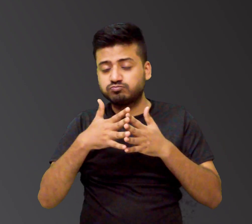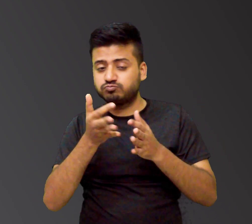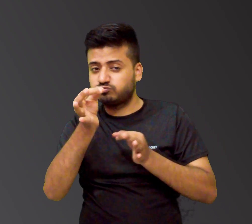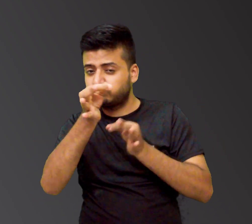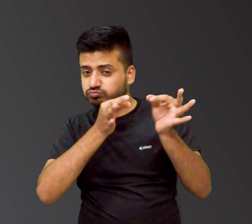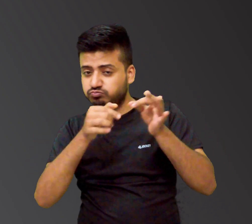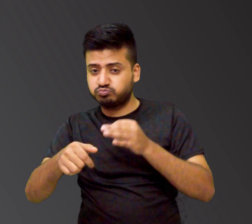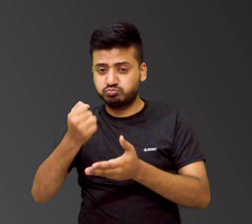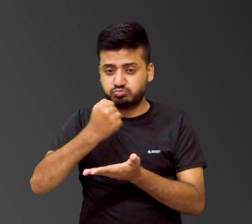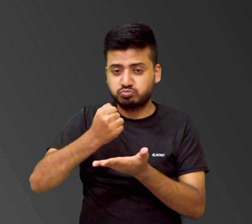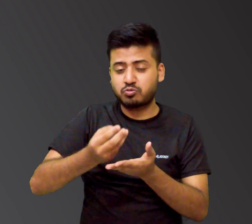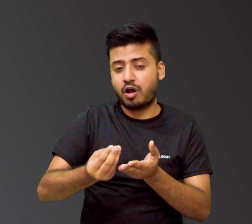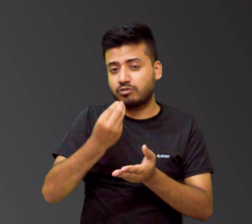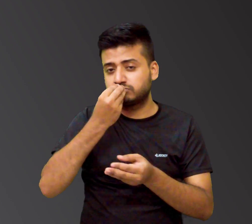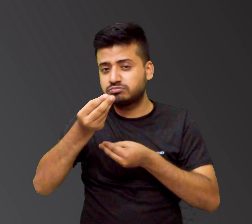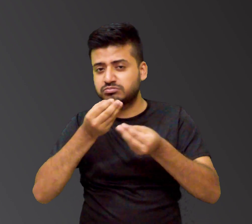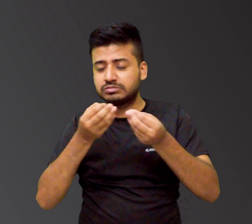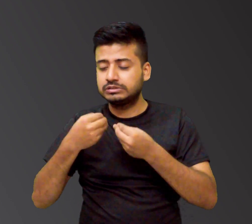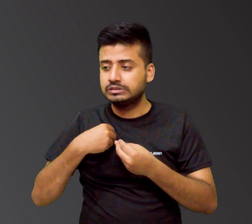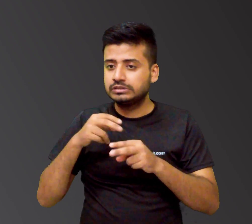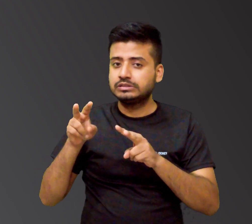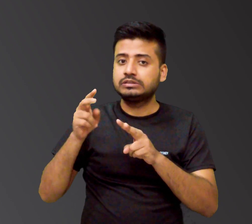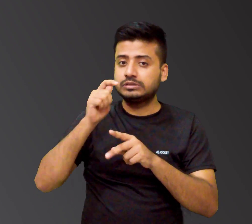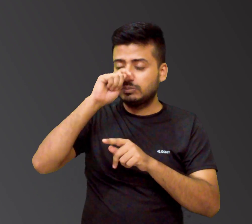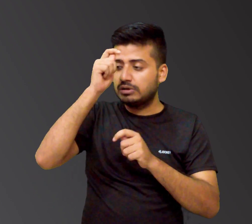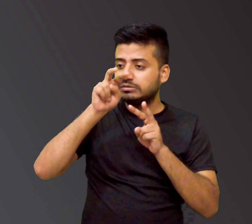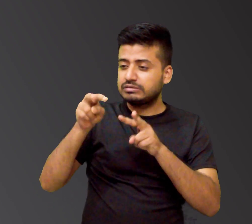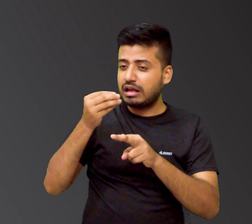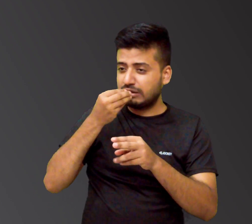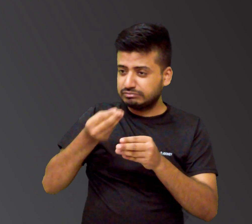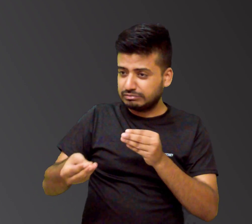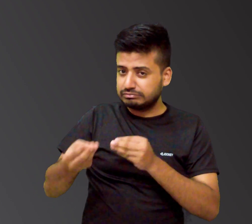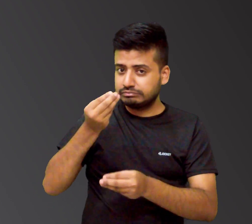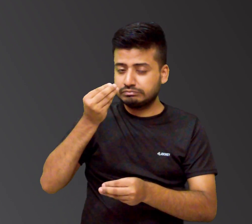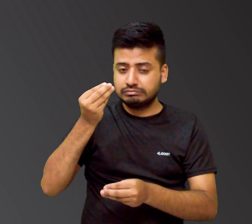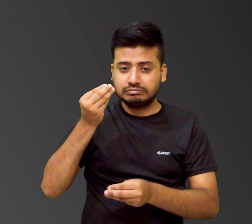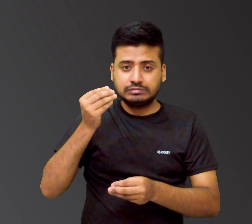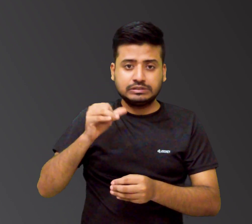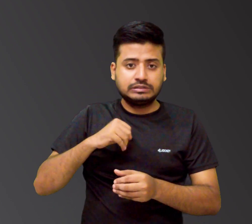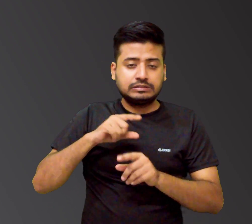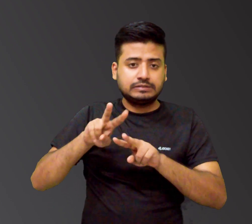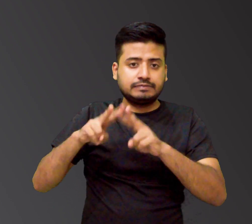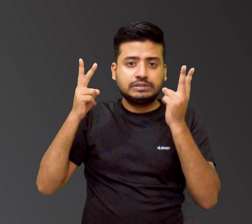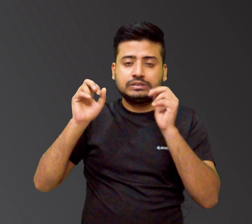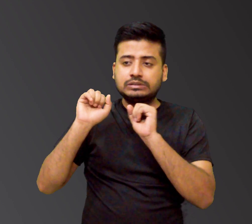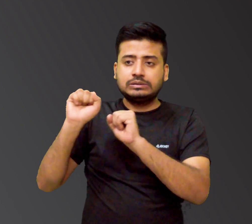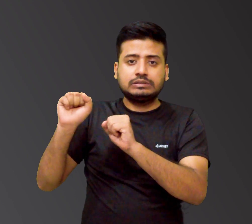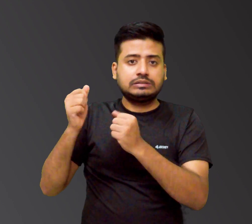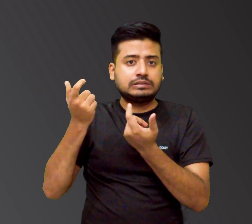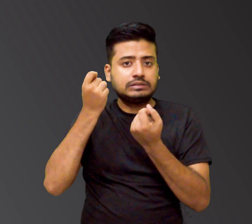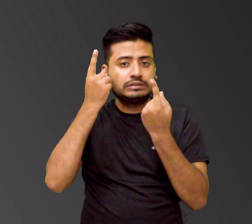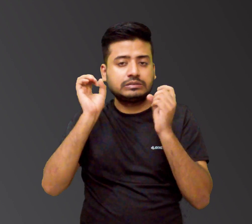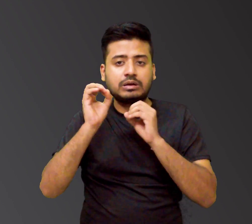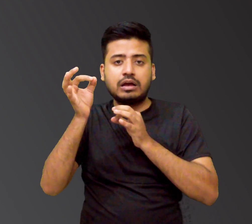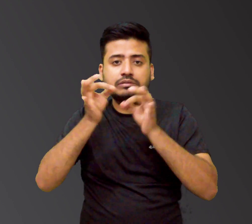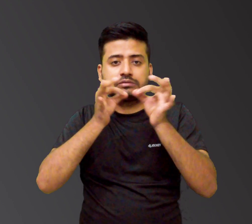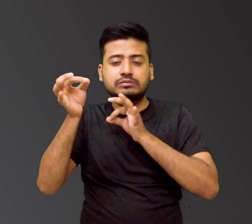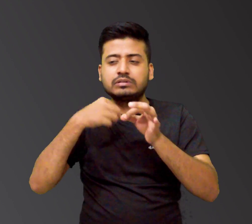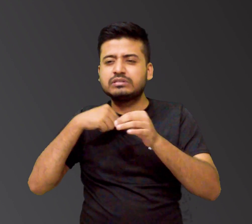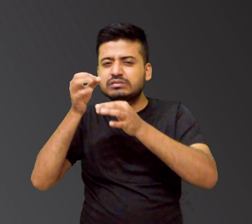it was not only seen as an act of solidarity to drink chicha with fellow villagers, ancient version of grabbing a few beers with the